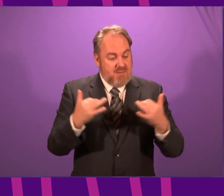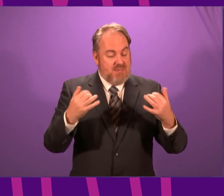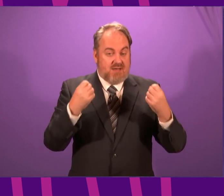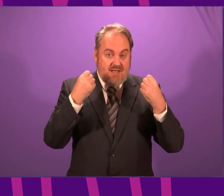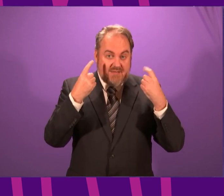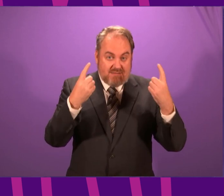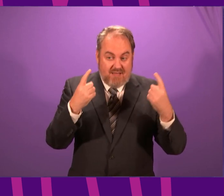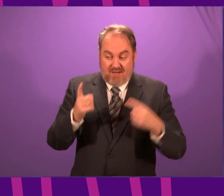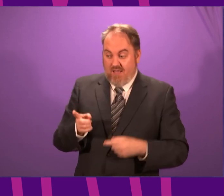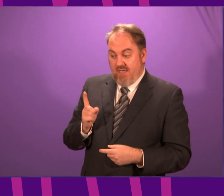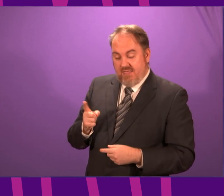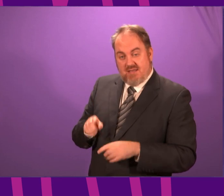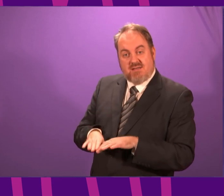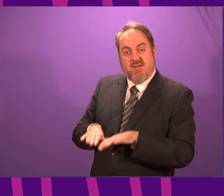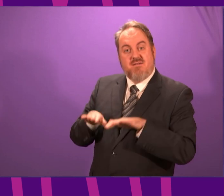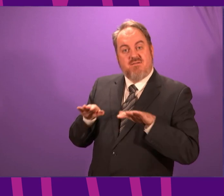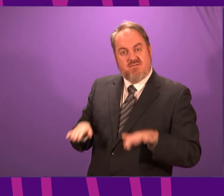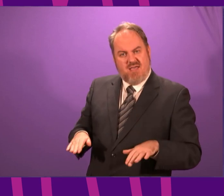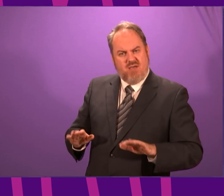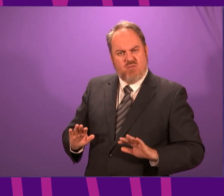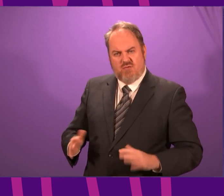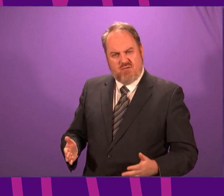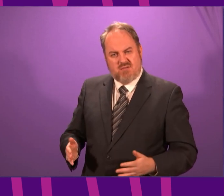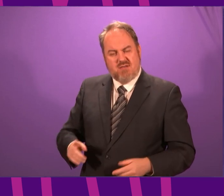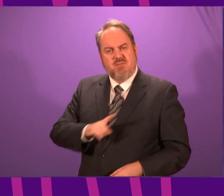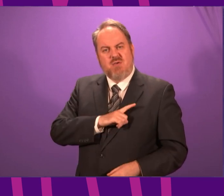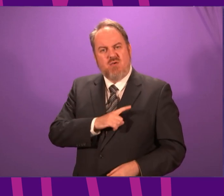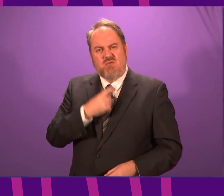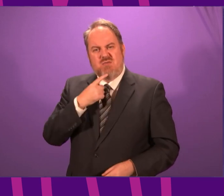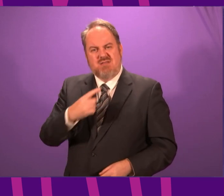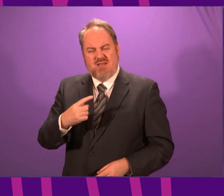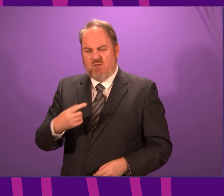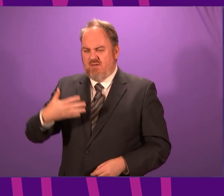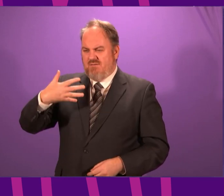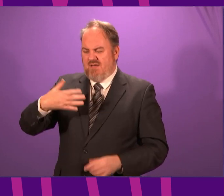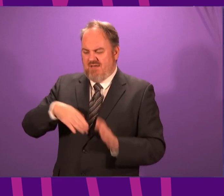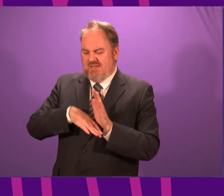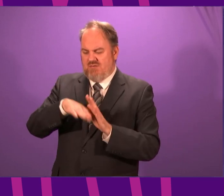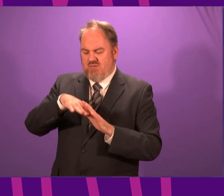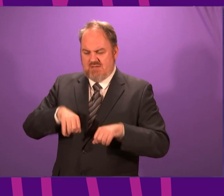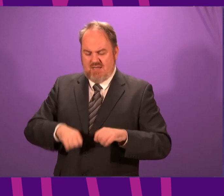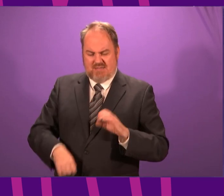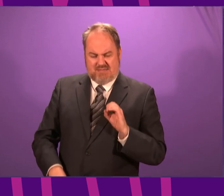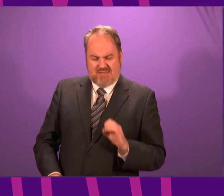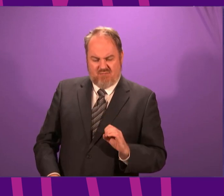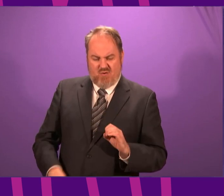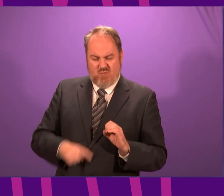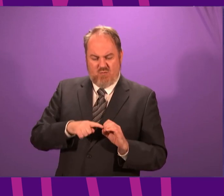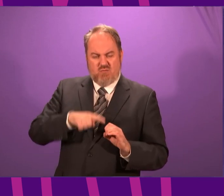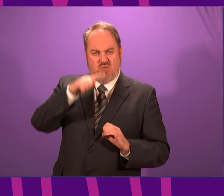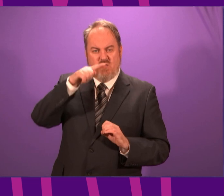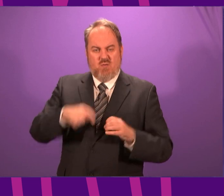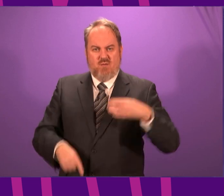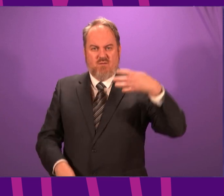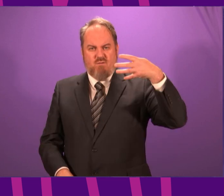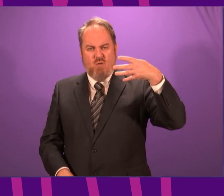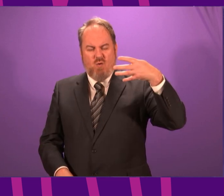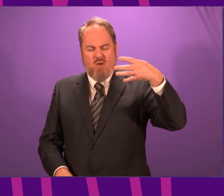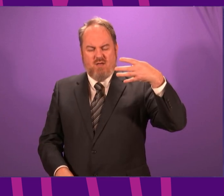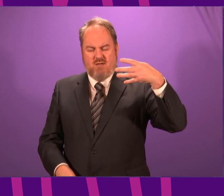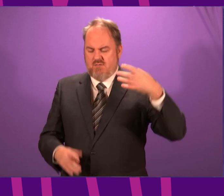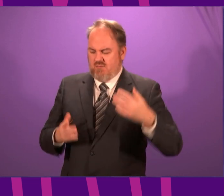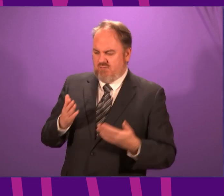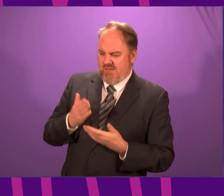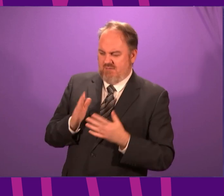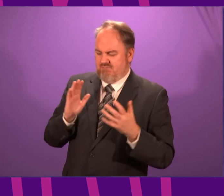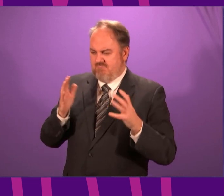to support a five-tier system which starts at zero and ends at four, although actually we've been asked simply to note rather than endorse the plan, which